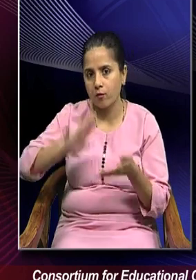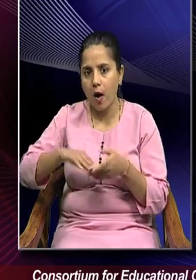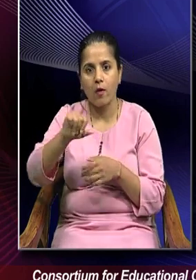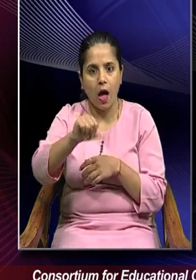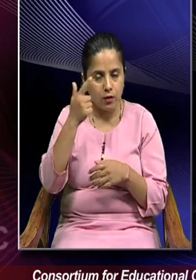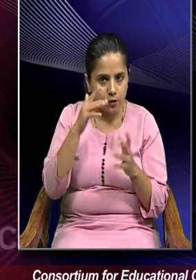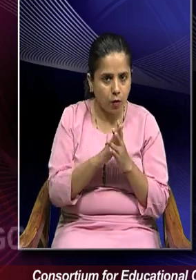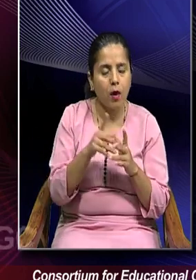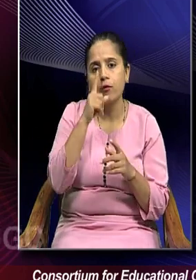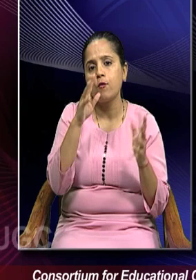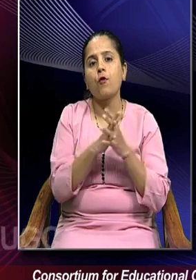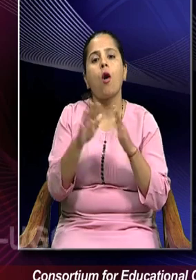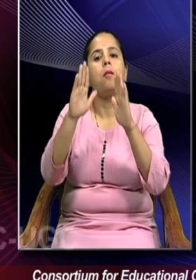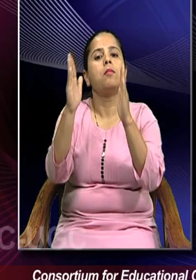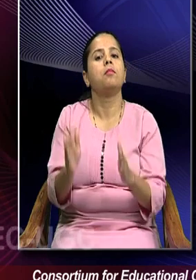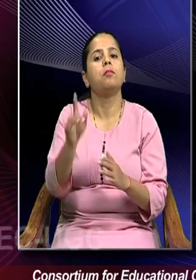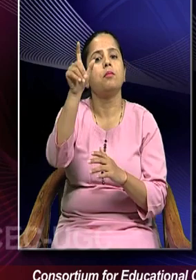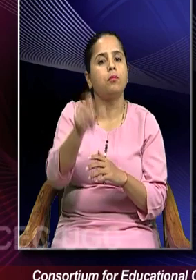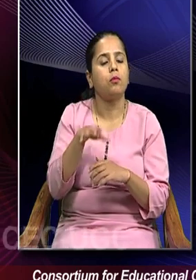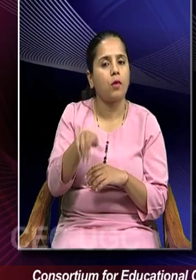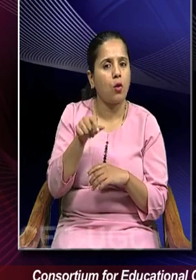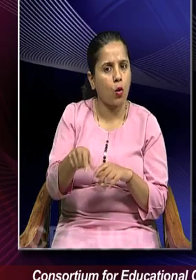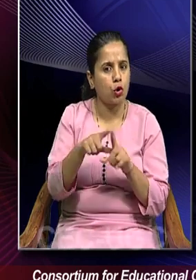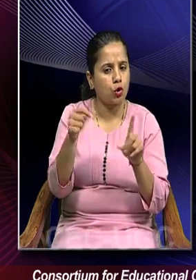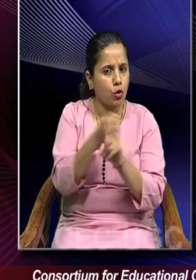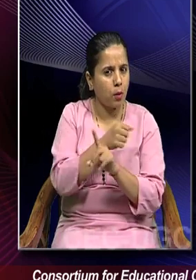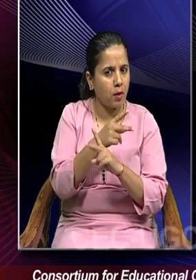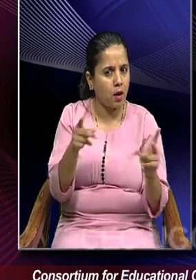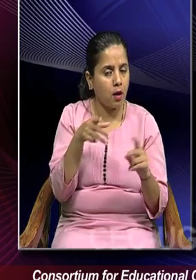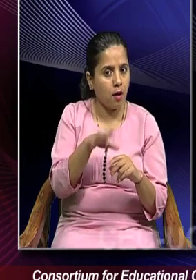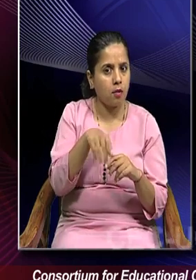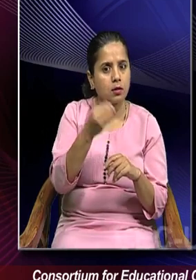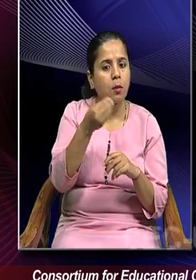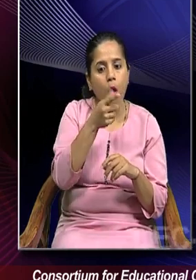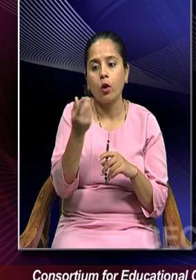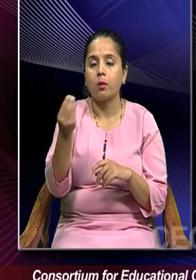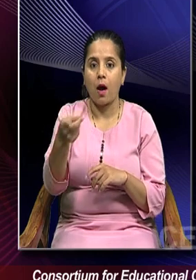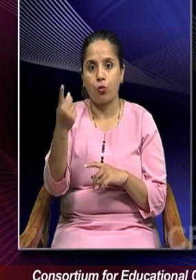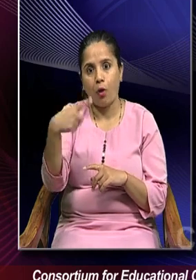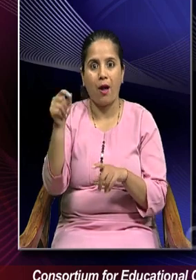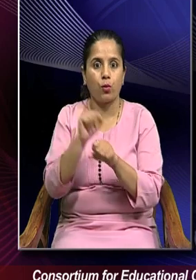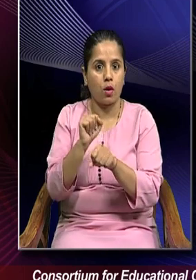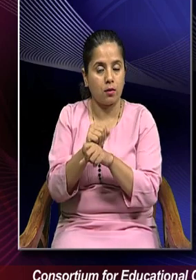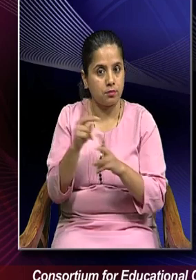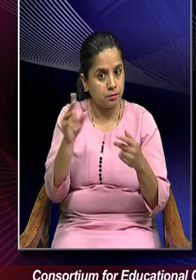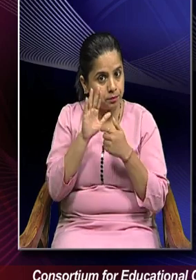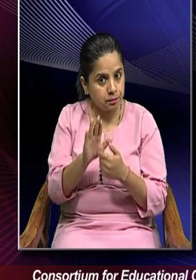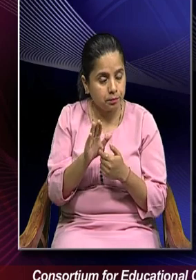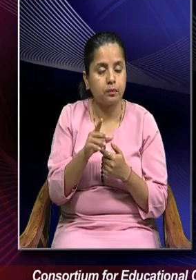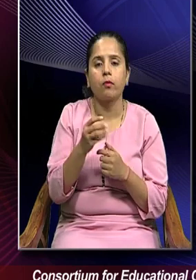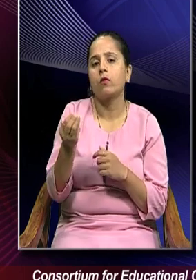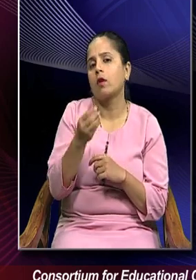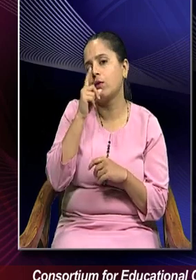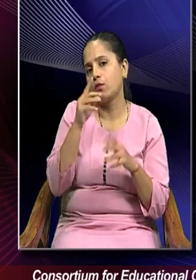shown, either women, they were being shown as docile, domestic, honorable, noble and ideal, and on the other way they were being shown